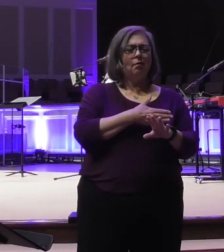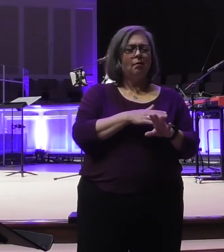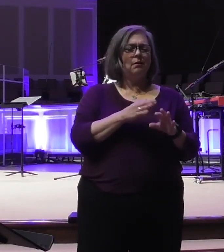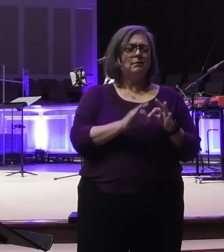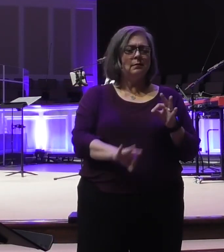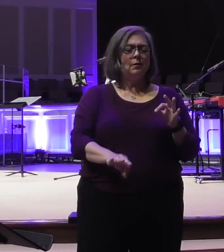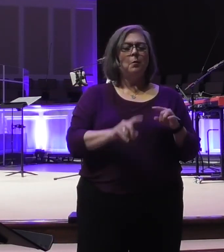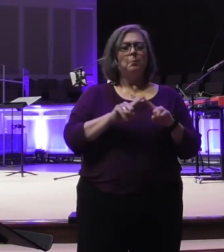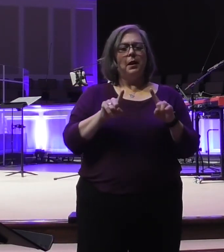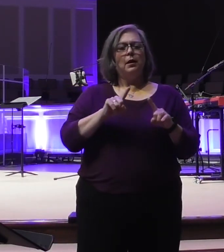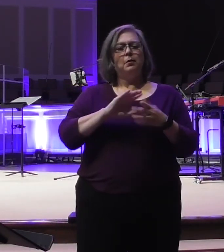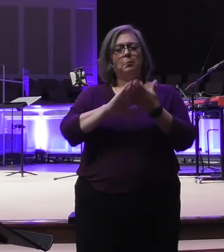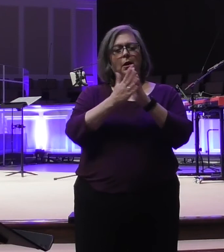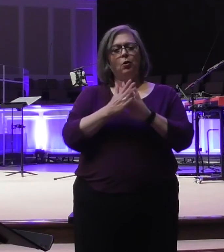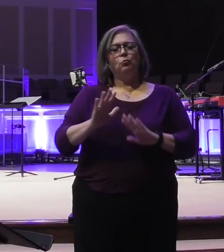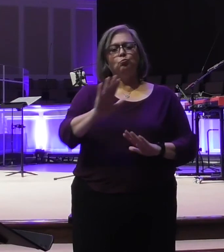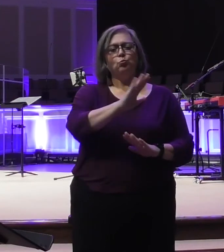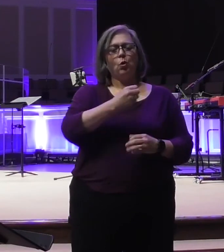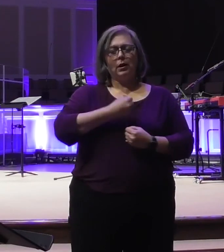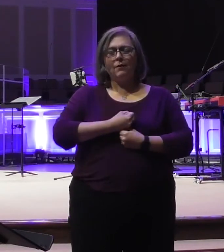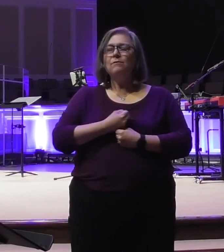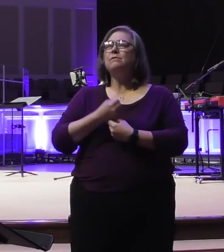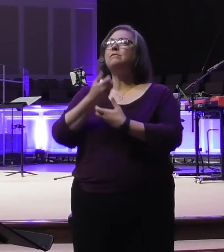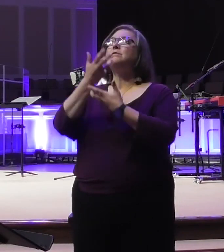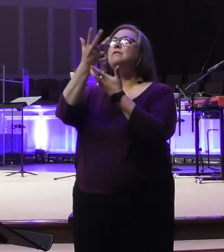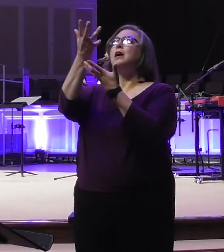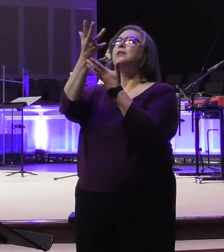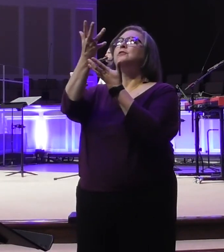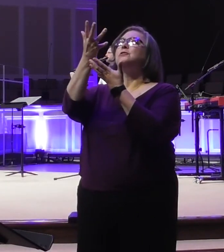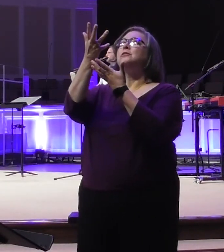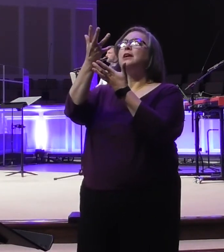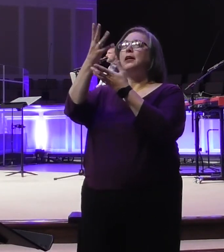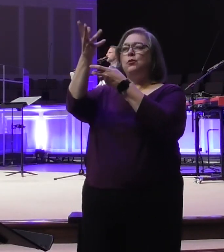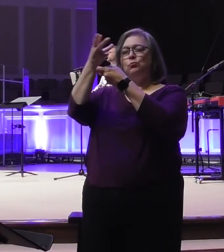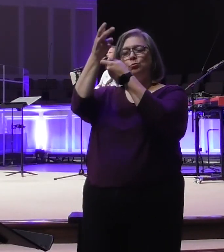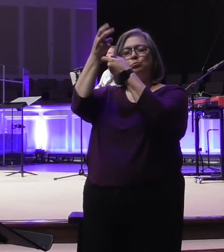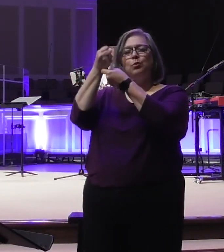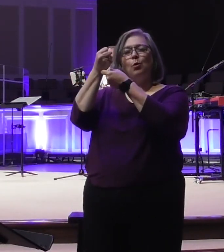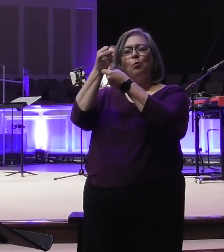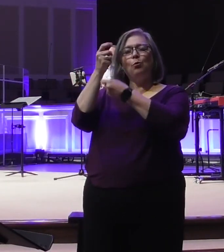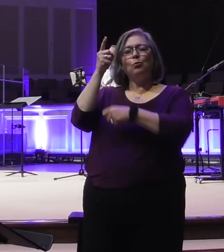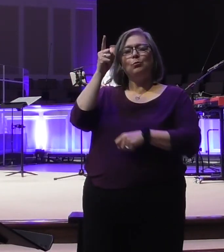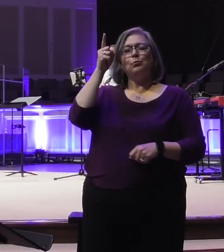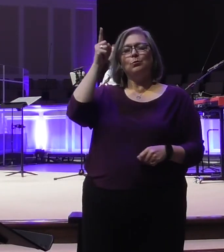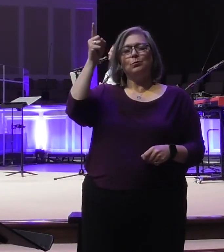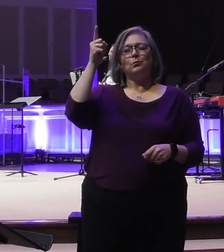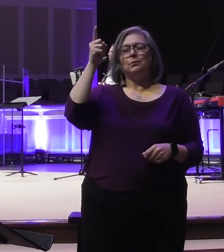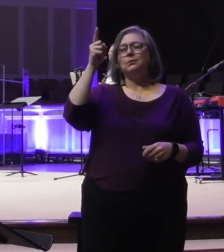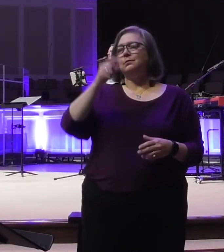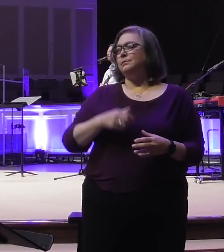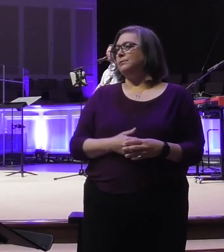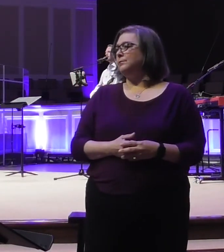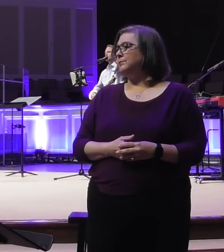your confession to which you will hold fast. Ryan, you lead us.